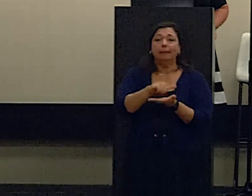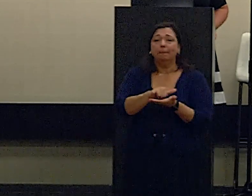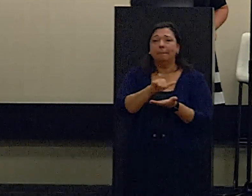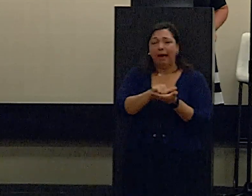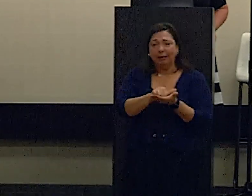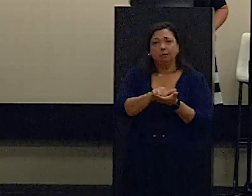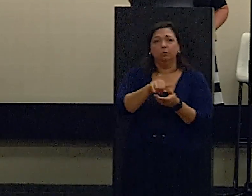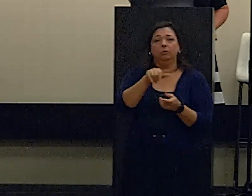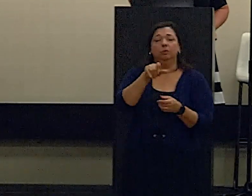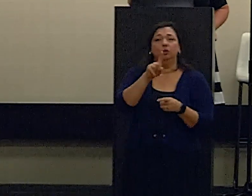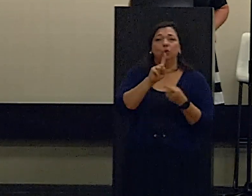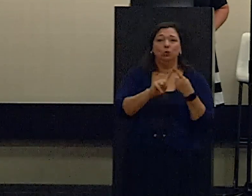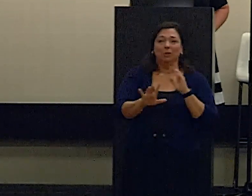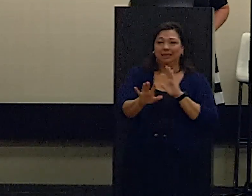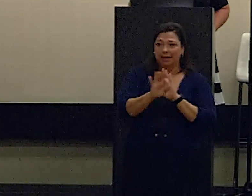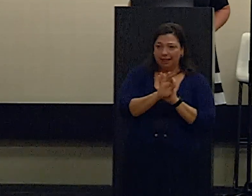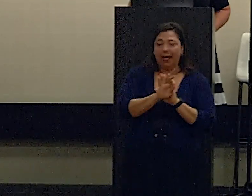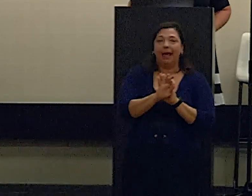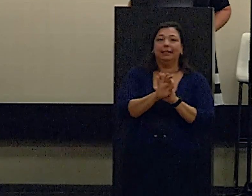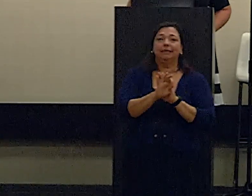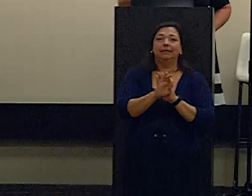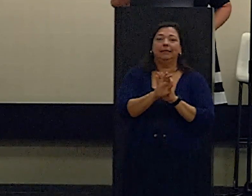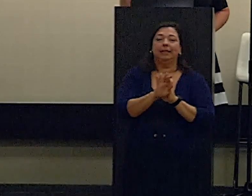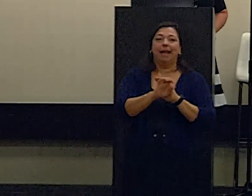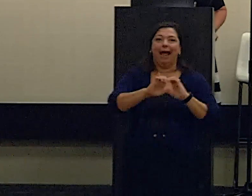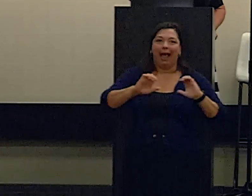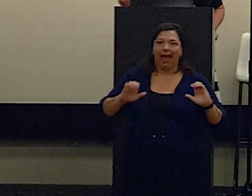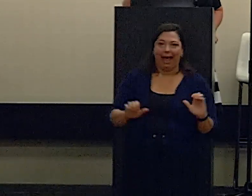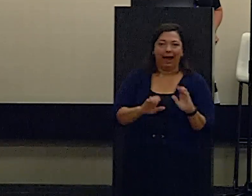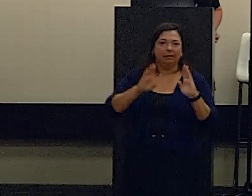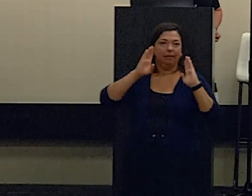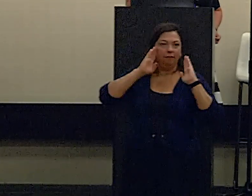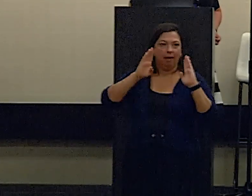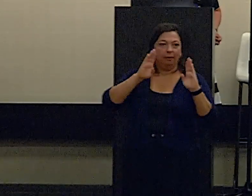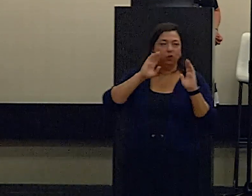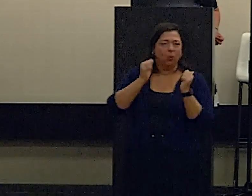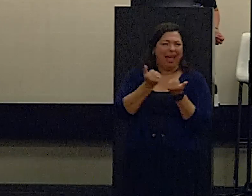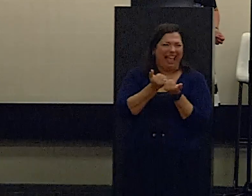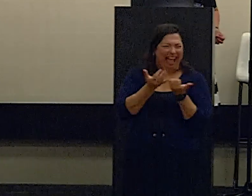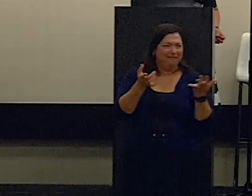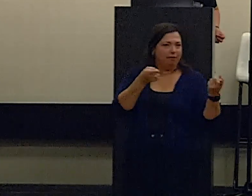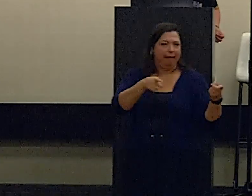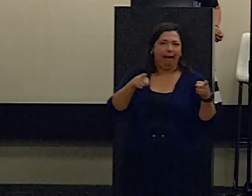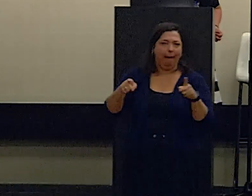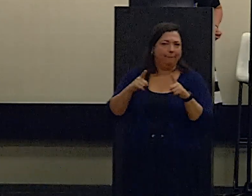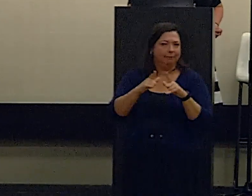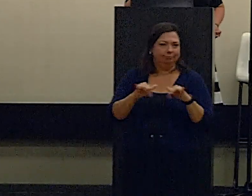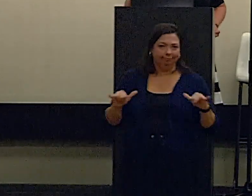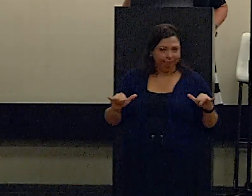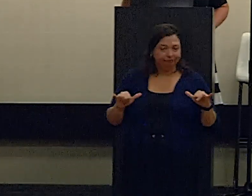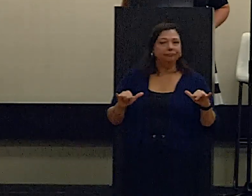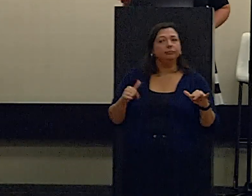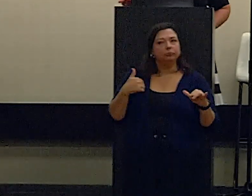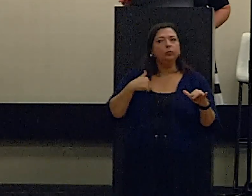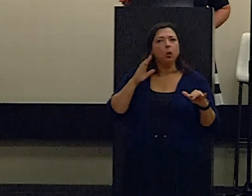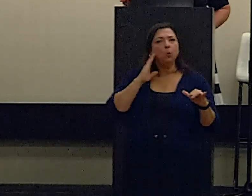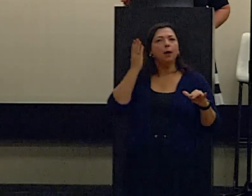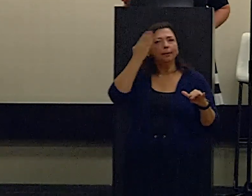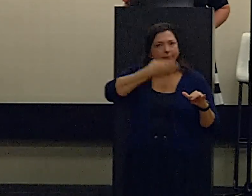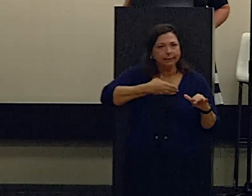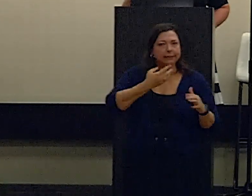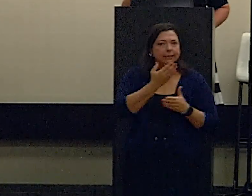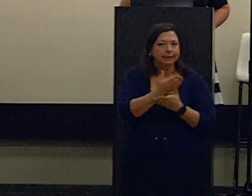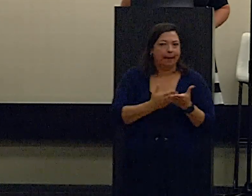to select and actively pay attention to everything that's happening. So we're going to miss some